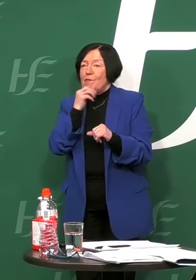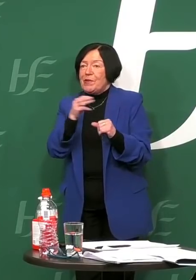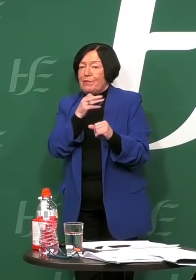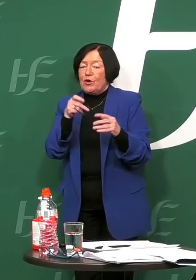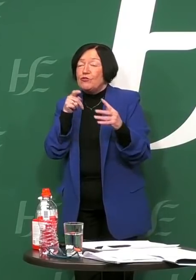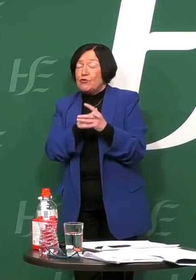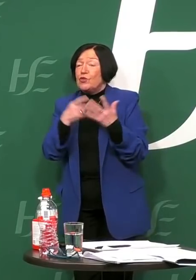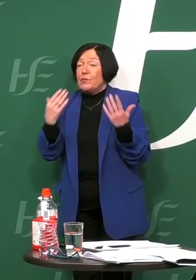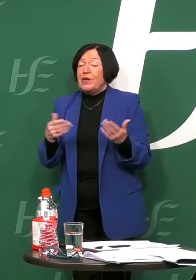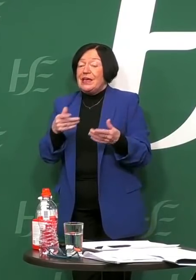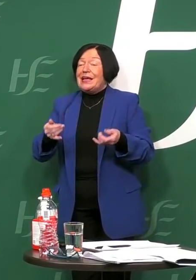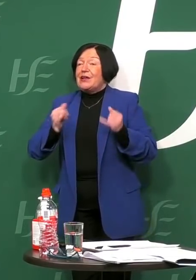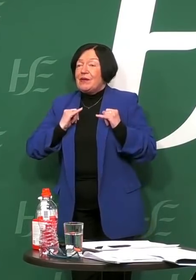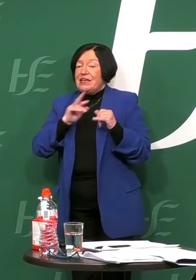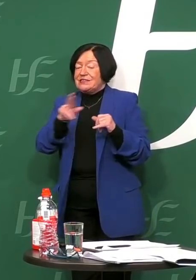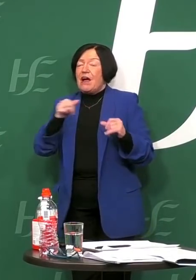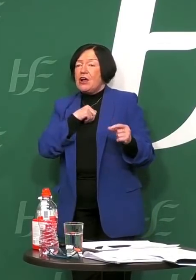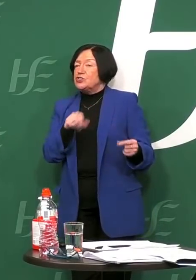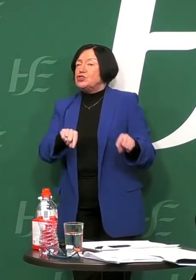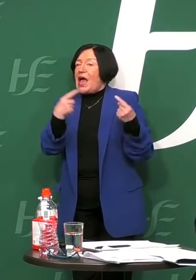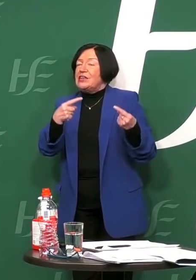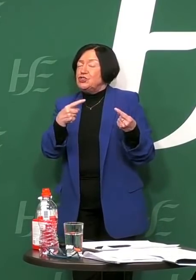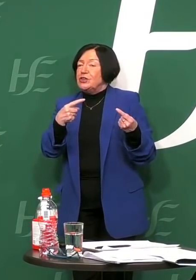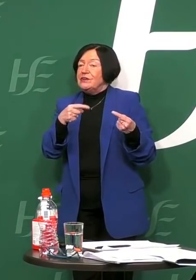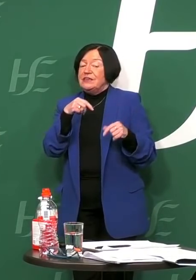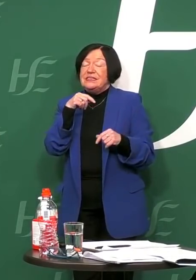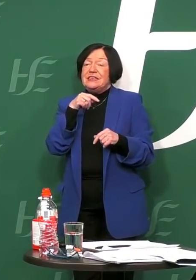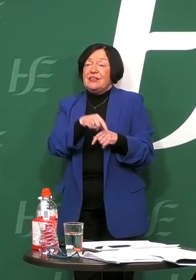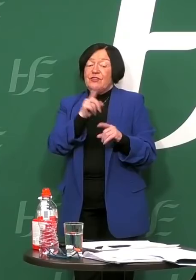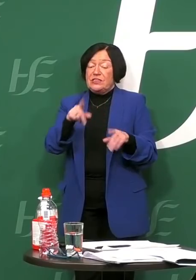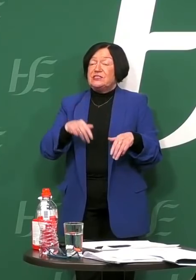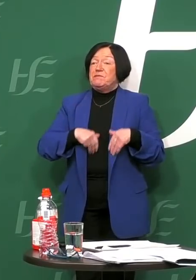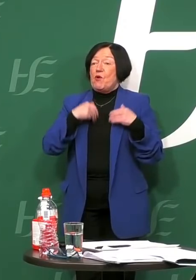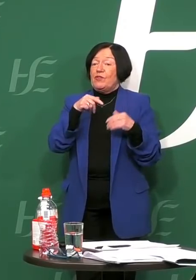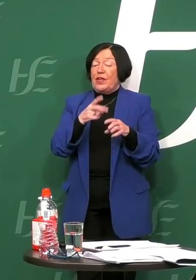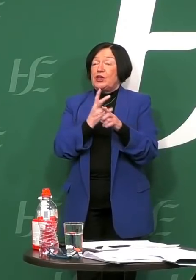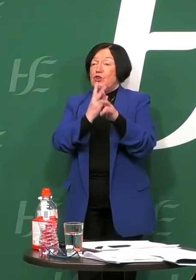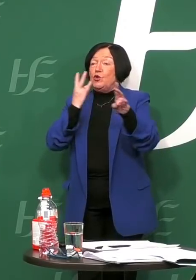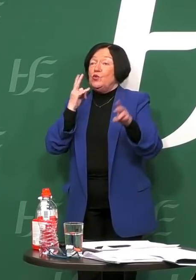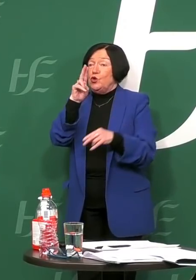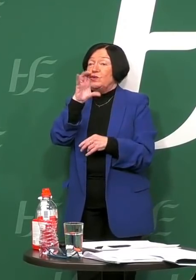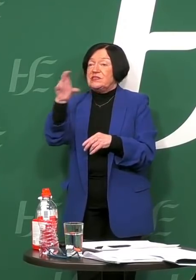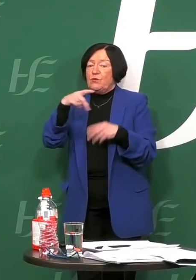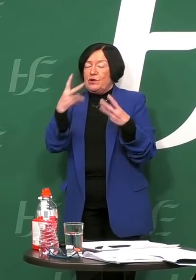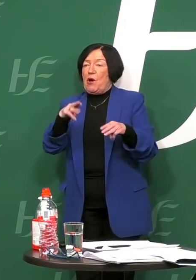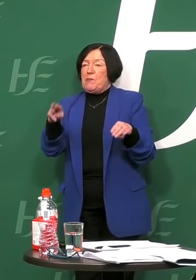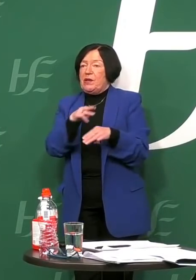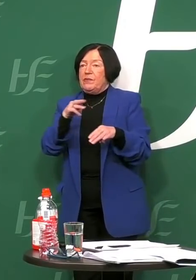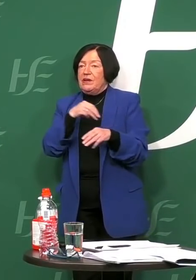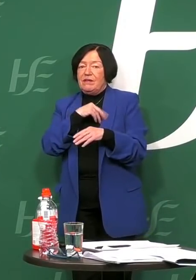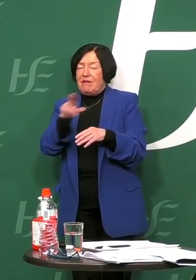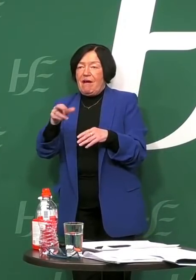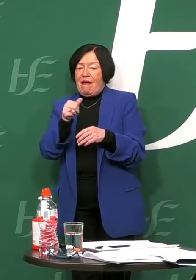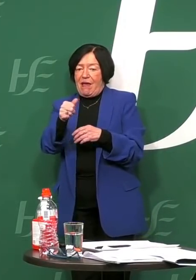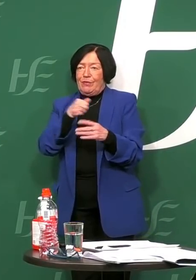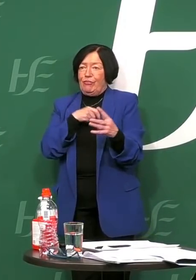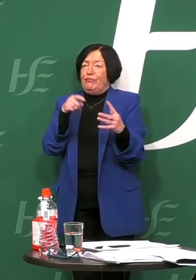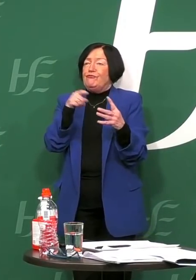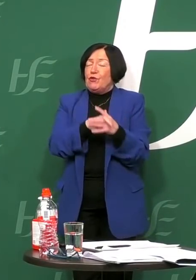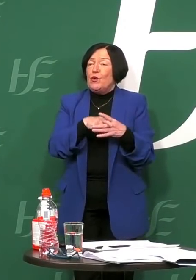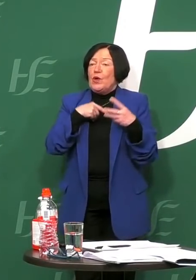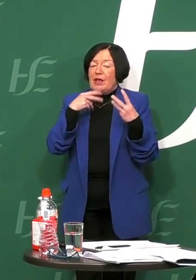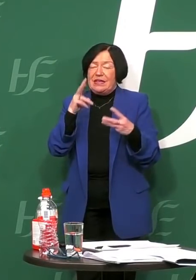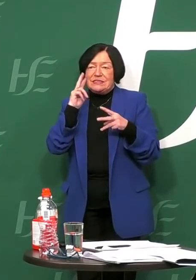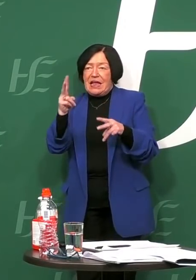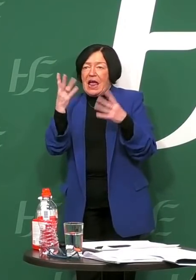through. But at the moment, capacity isn't our challenge. Clearly, in terms of this morning in that queue in UCD, we don't want people to have to not be able to get through in that. And we look